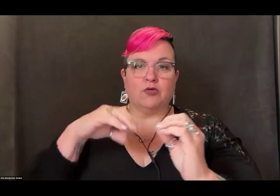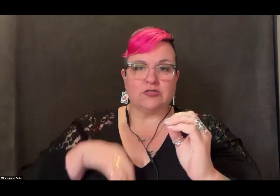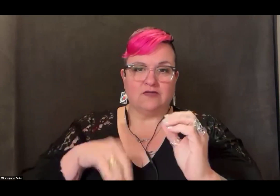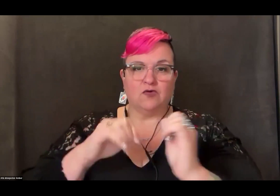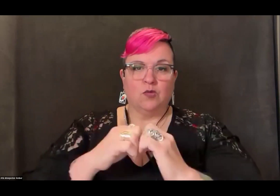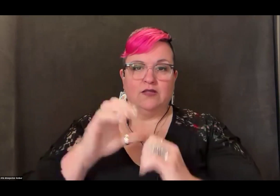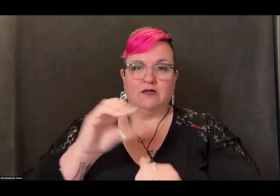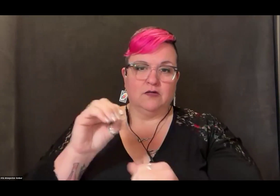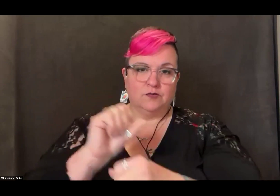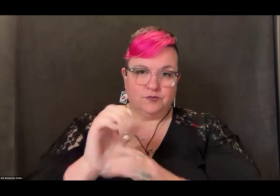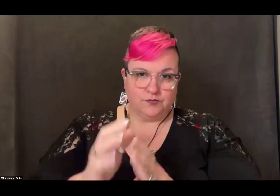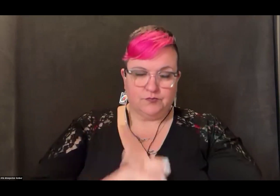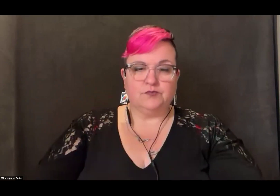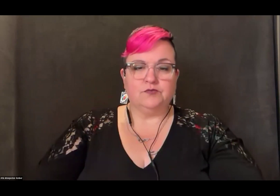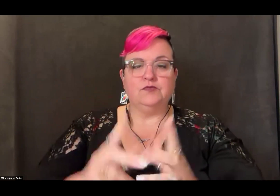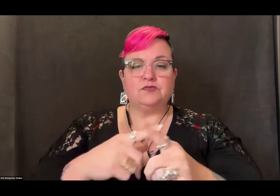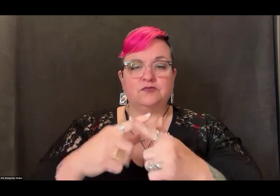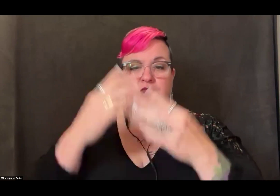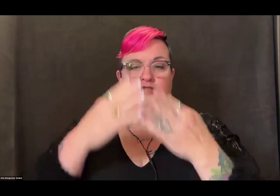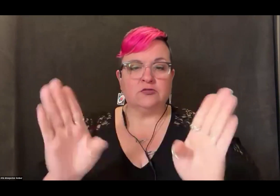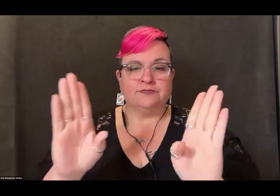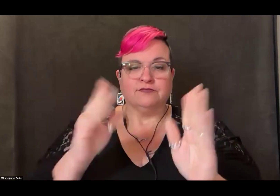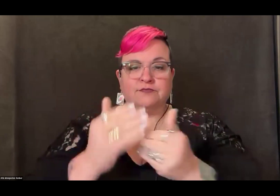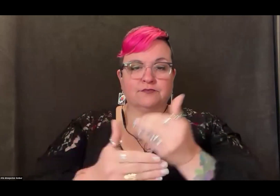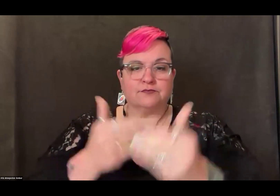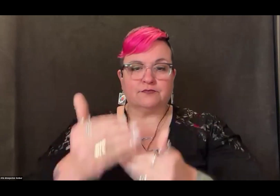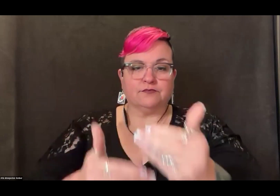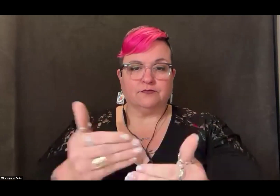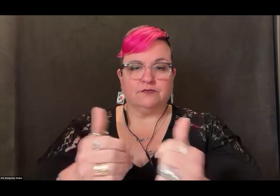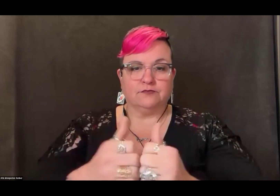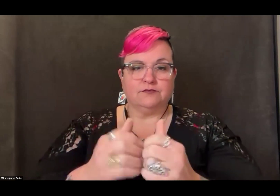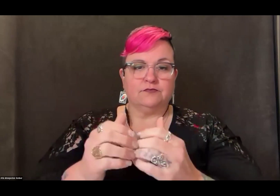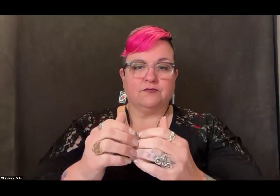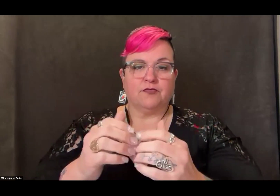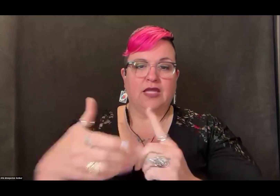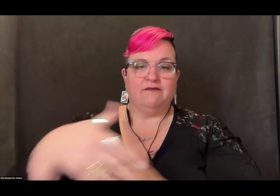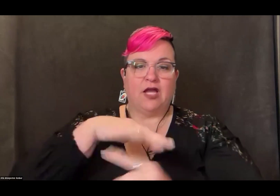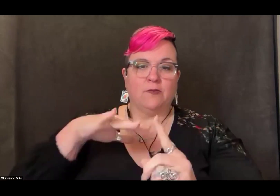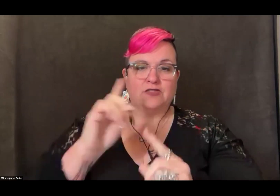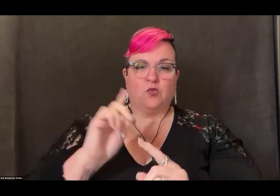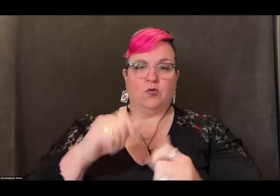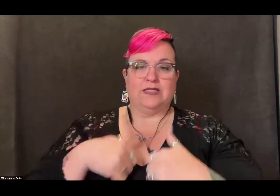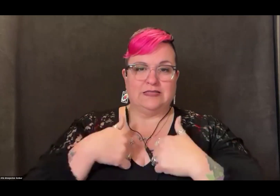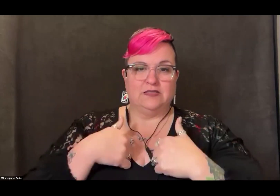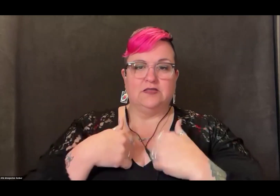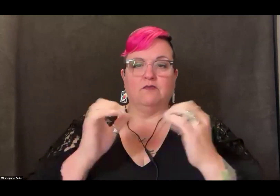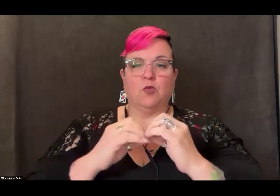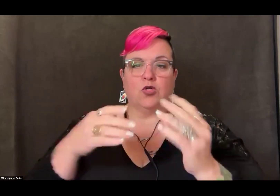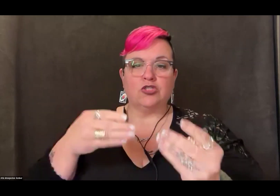and just generally moving through the environments we exist in a little bit more